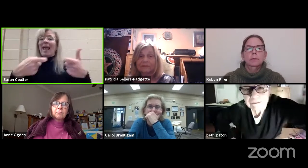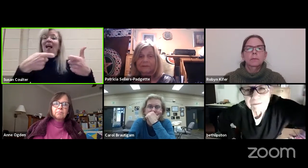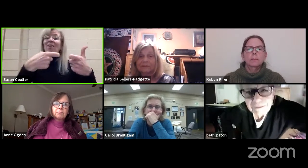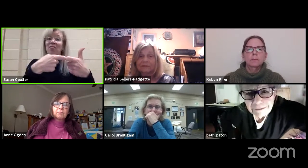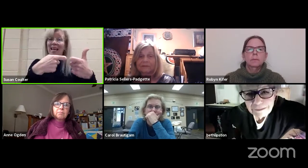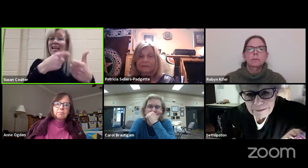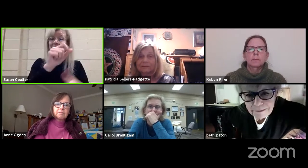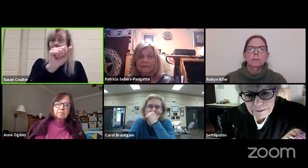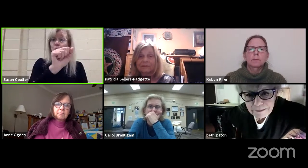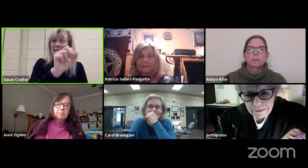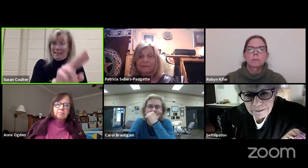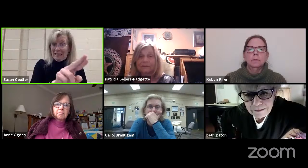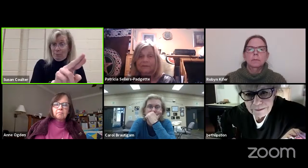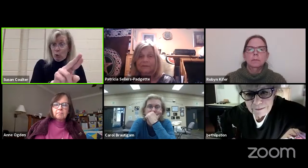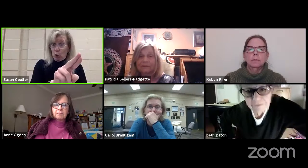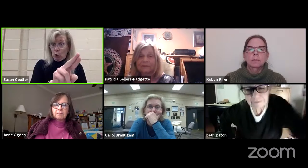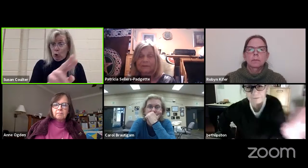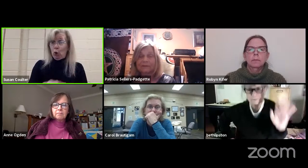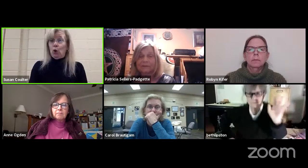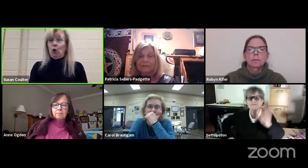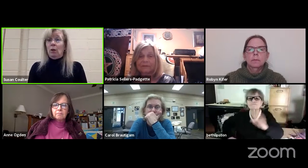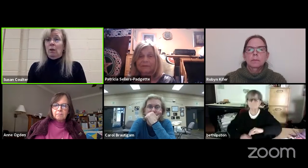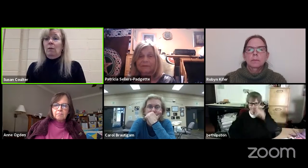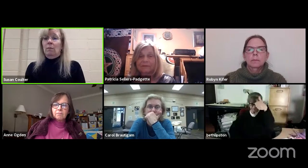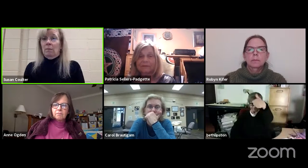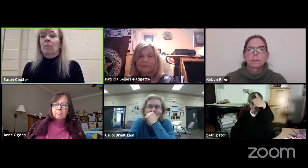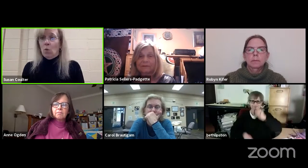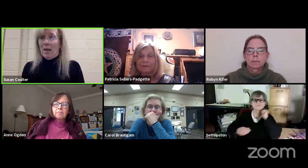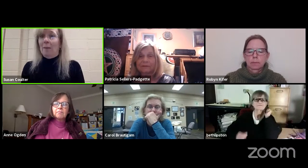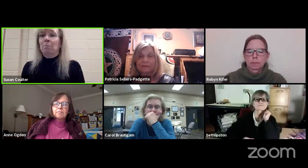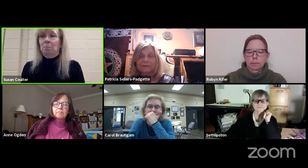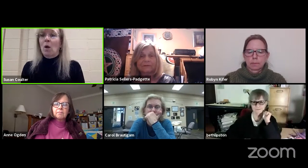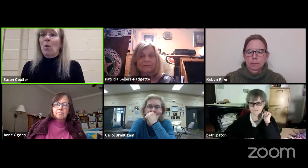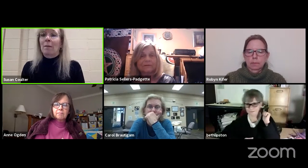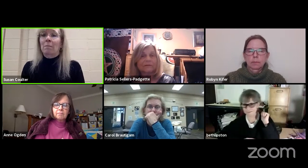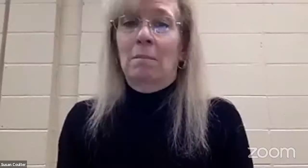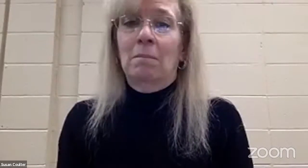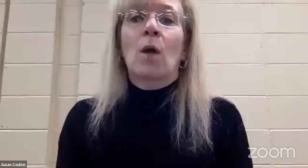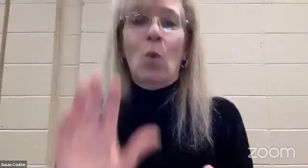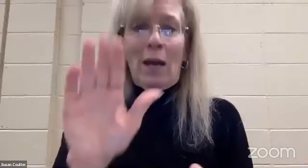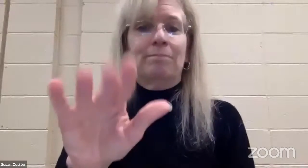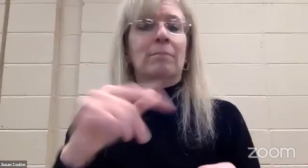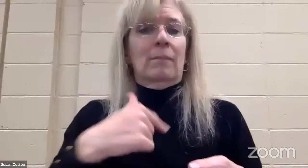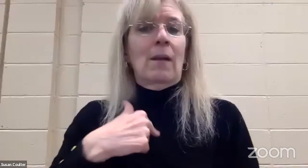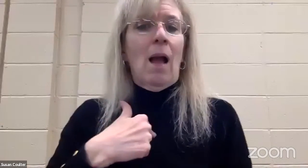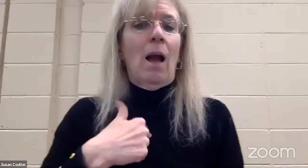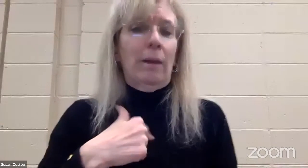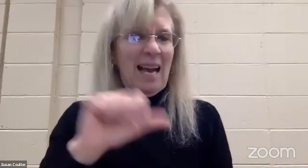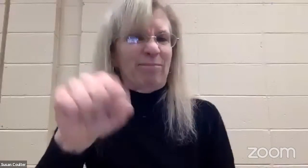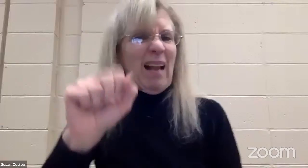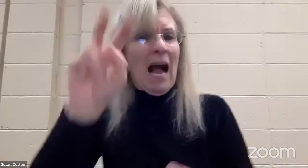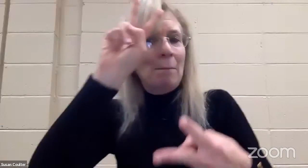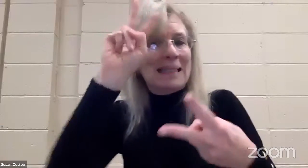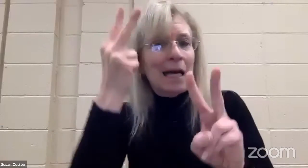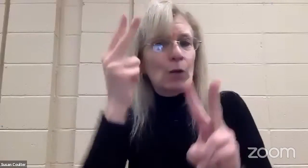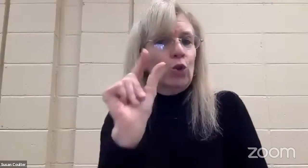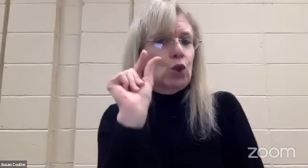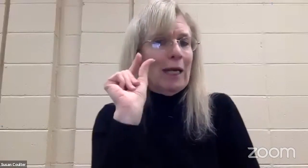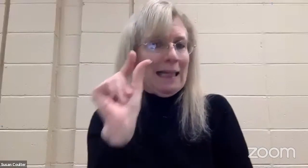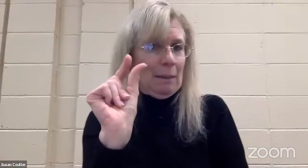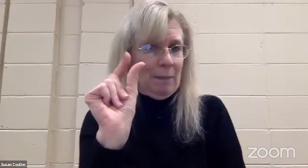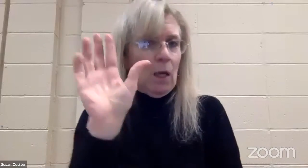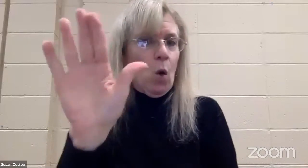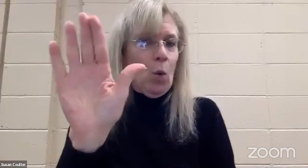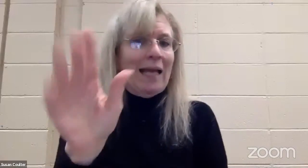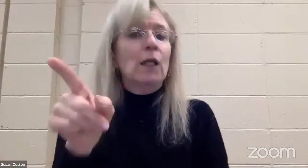Pot and the electric steamer. Okay, okay, okay. Yeah, I